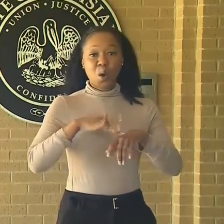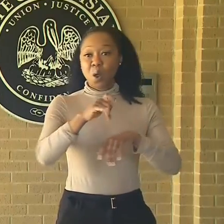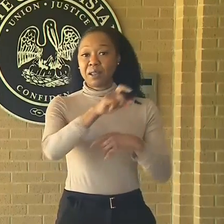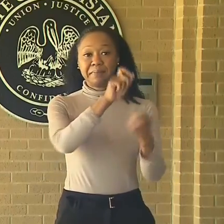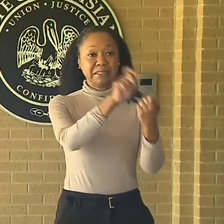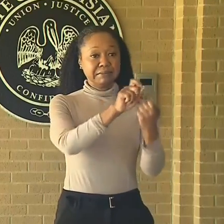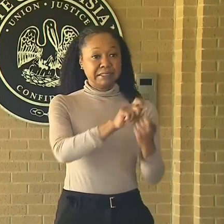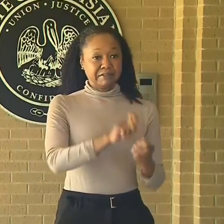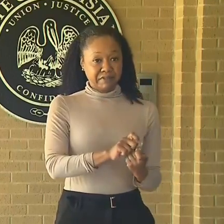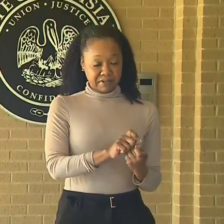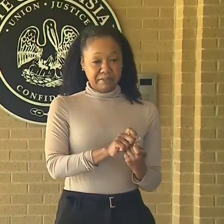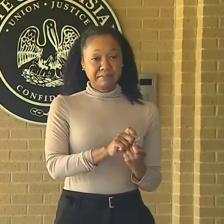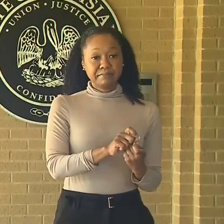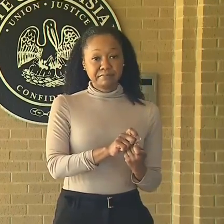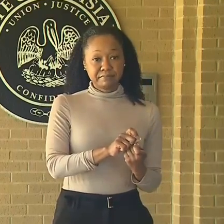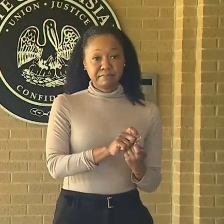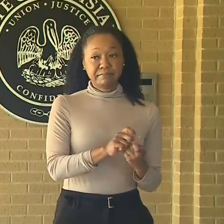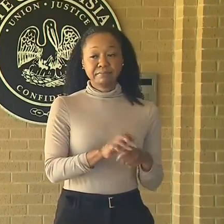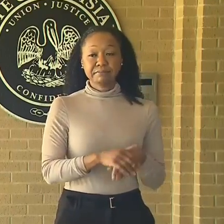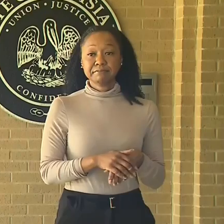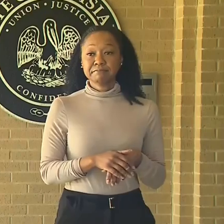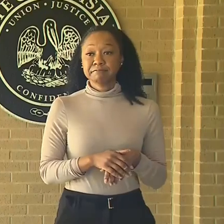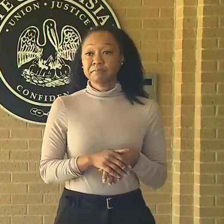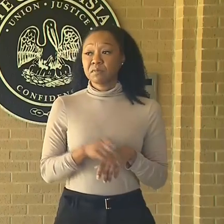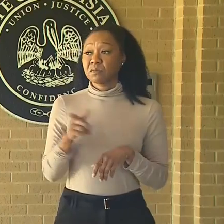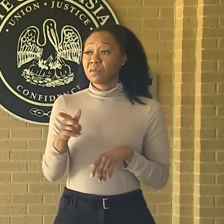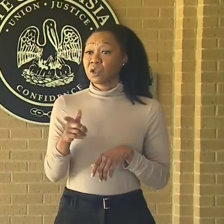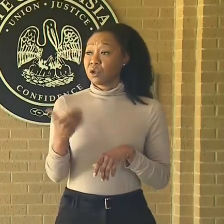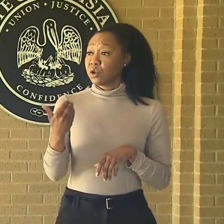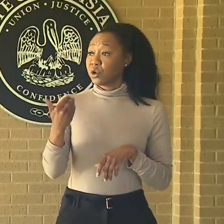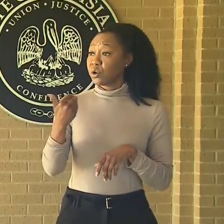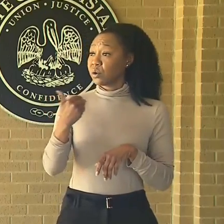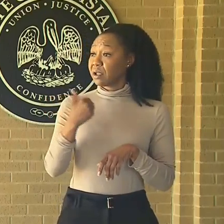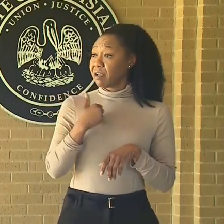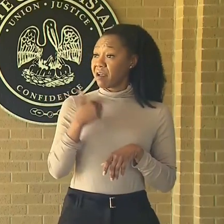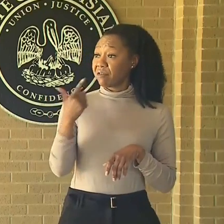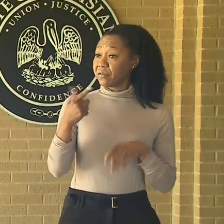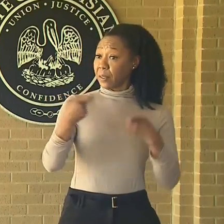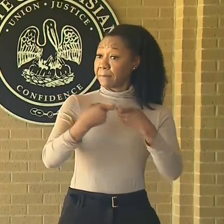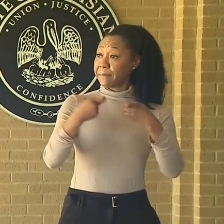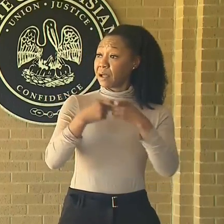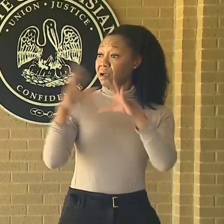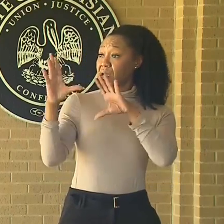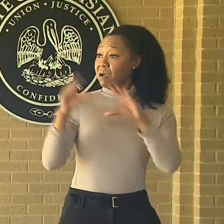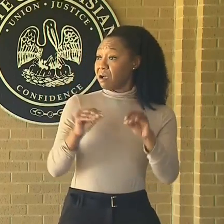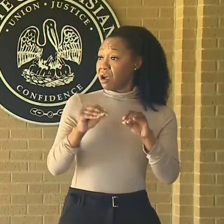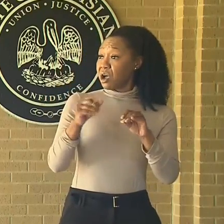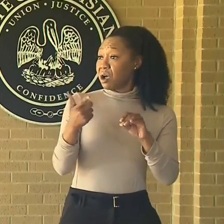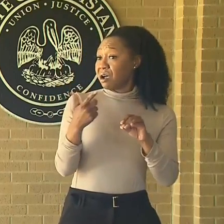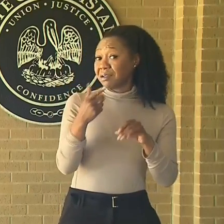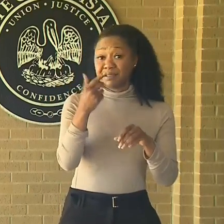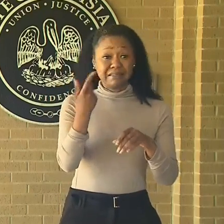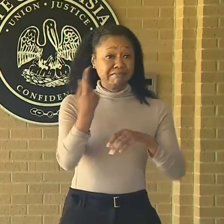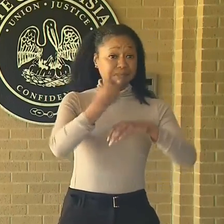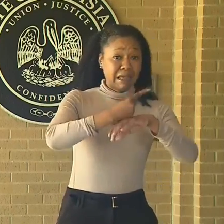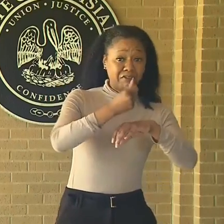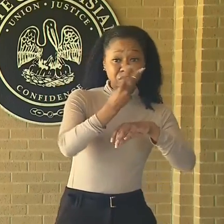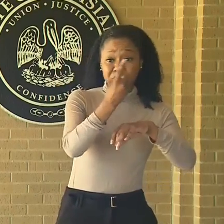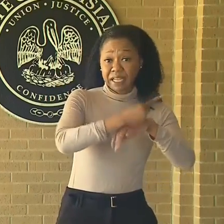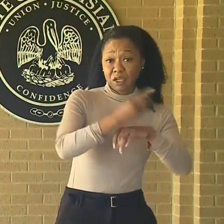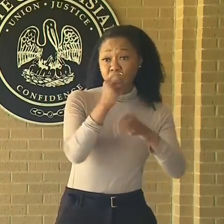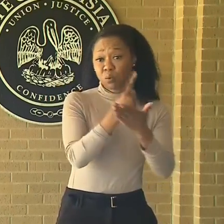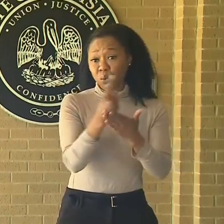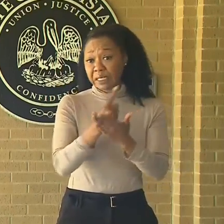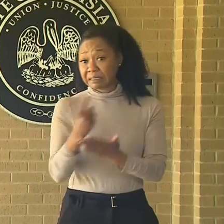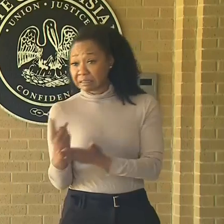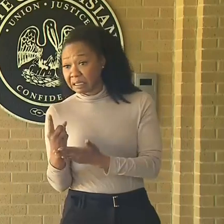than what I was just able to do. Yes, sir. Do you have any sense yet of whether the power outages, if you're looking at days or weeks? Yeah. Well, we